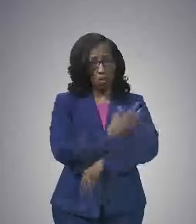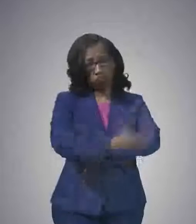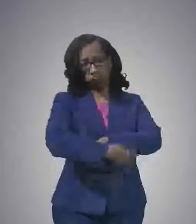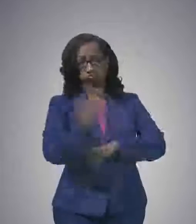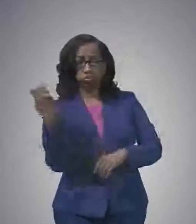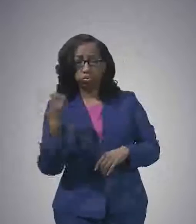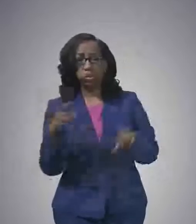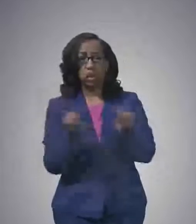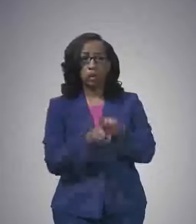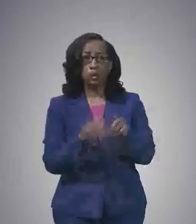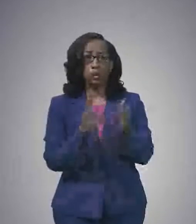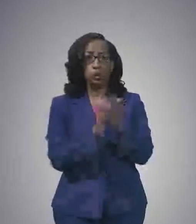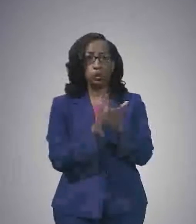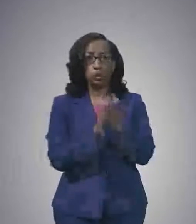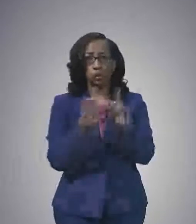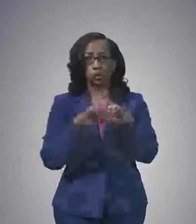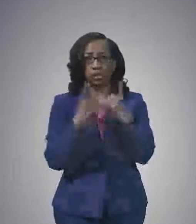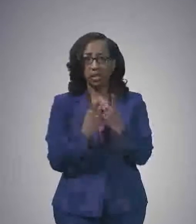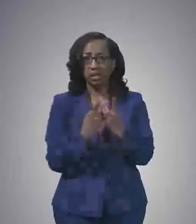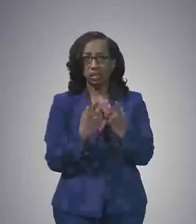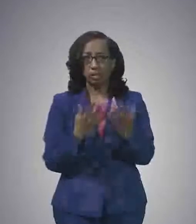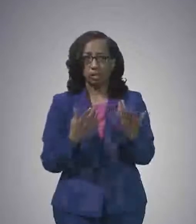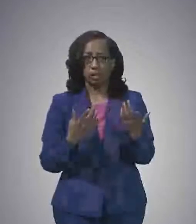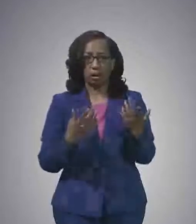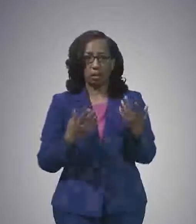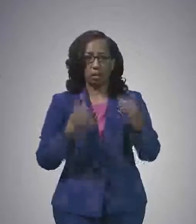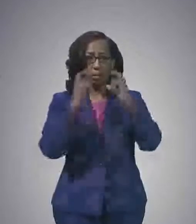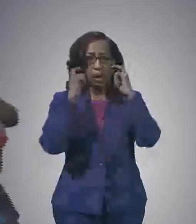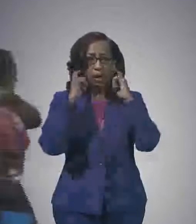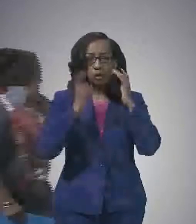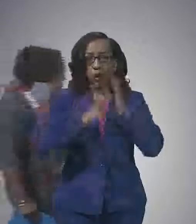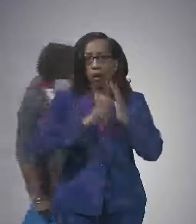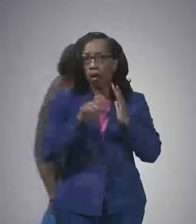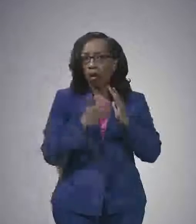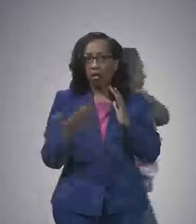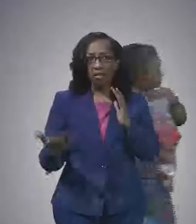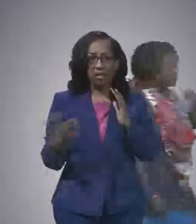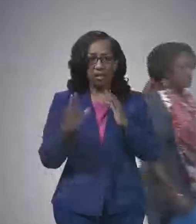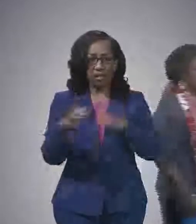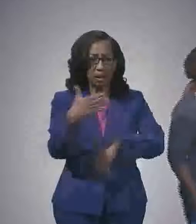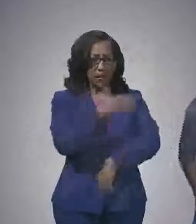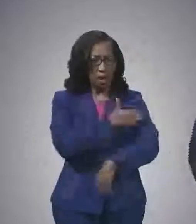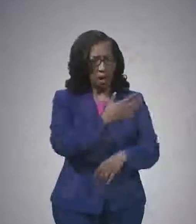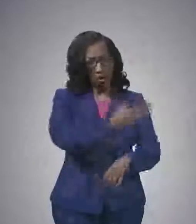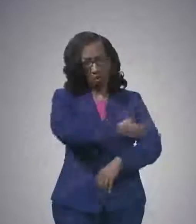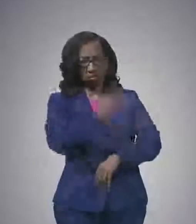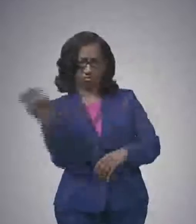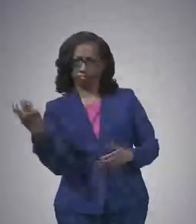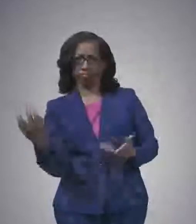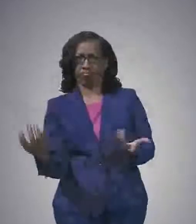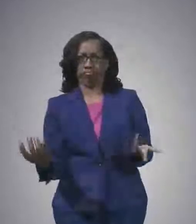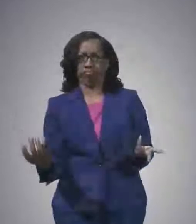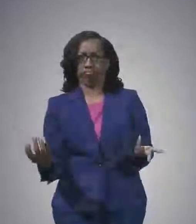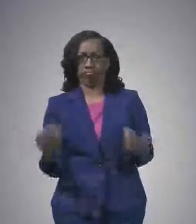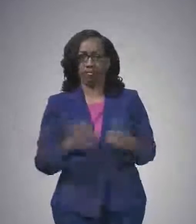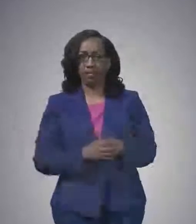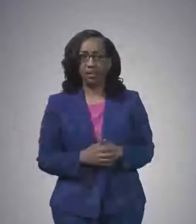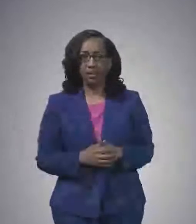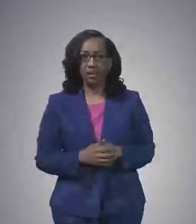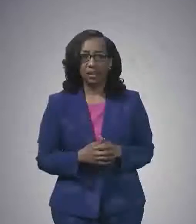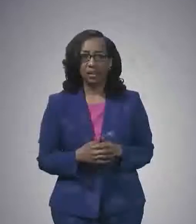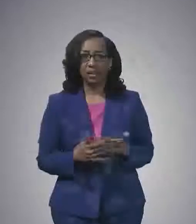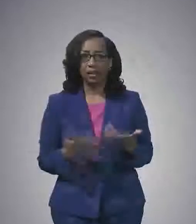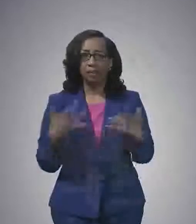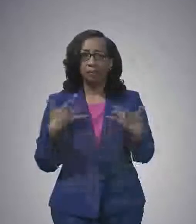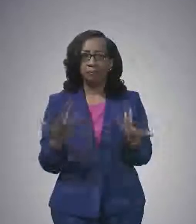school districts in Shelby County to have mask mandates or other things, the slippery slope that this may strip county and urban